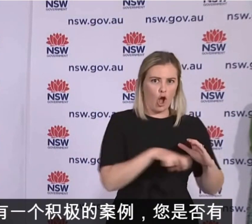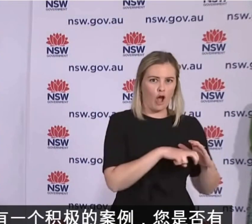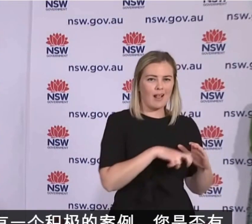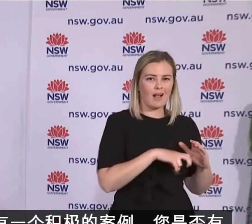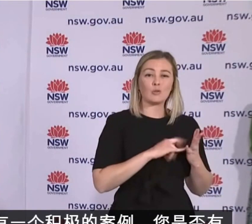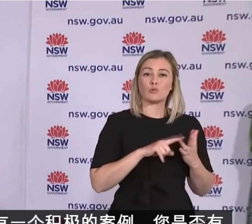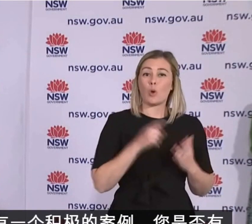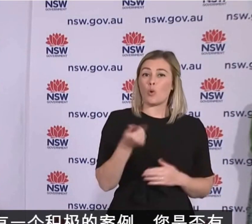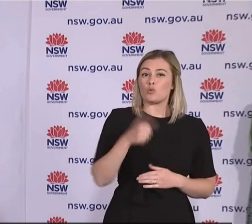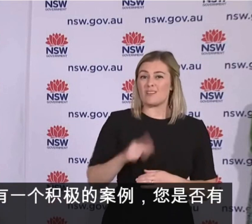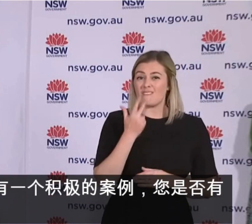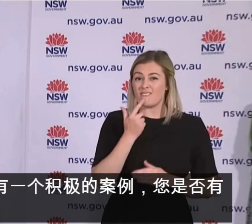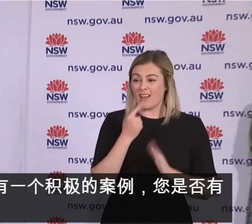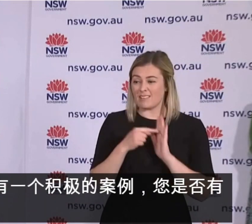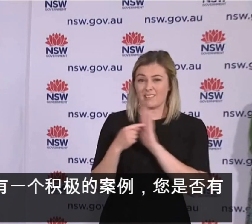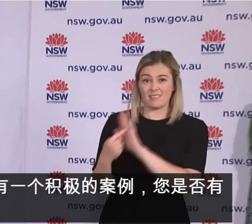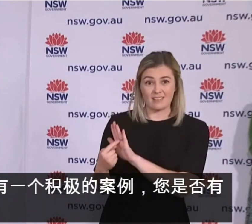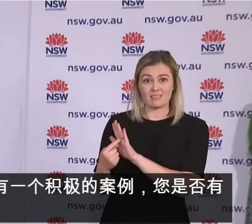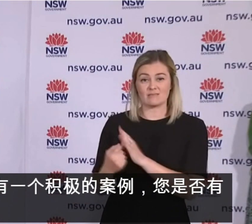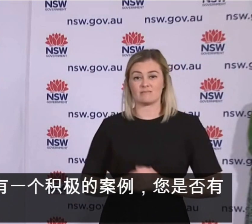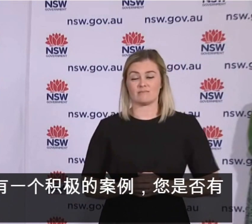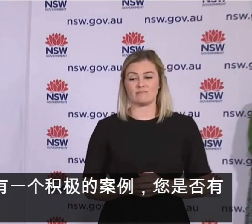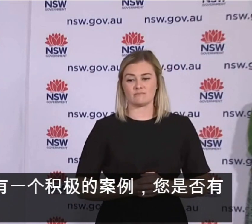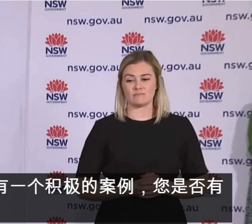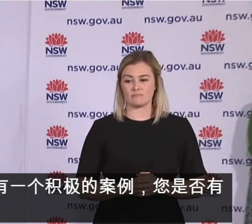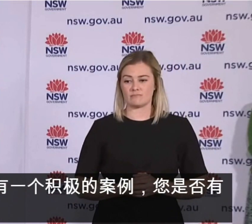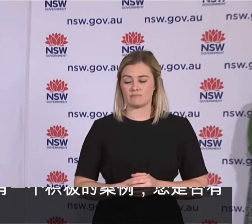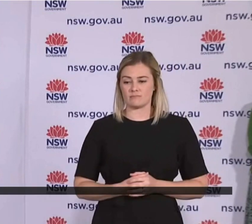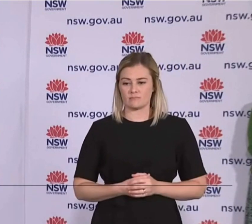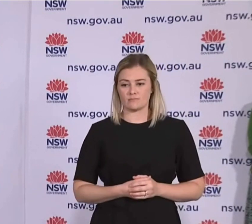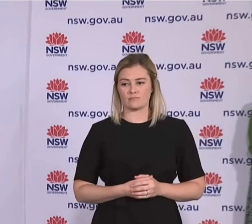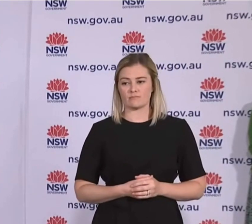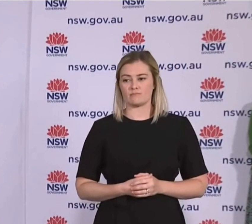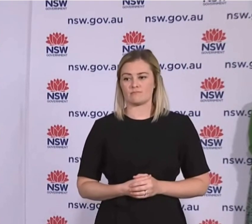confident that this can be stamped out in time? Yeah, that is very disturbing. I heard